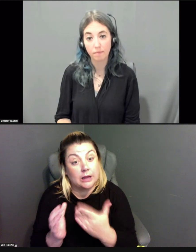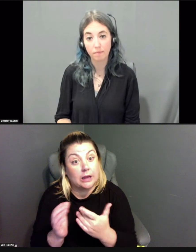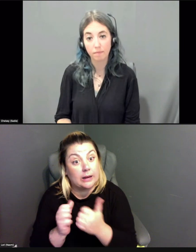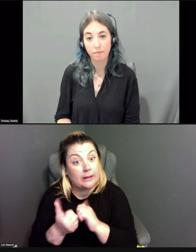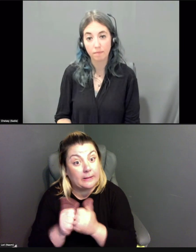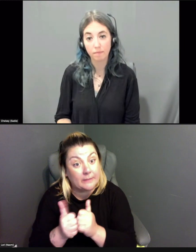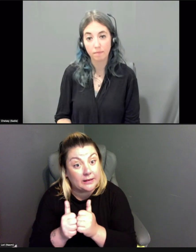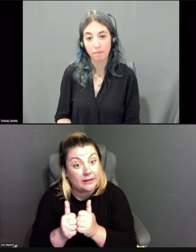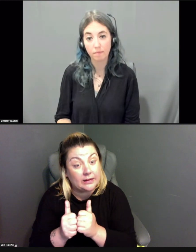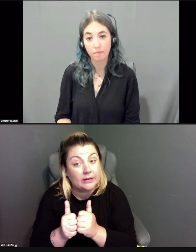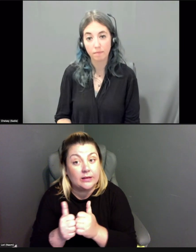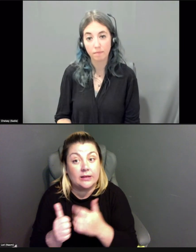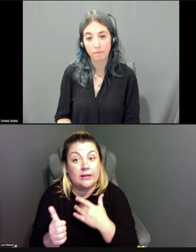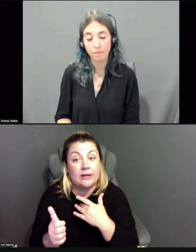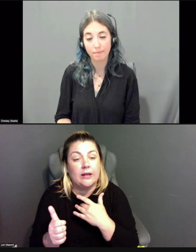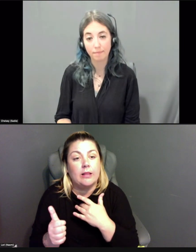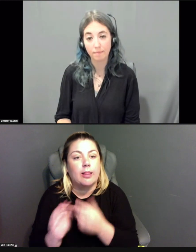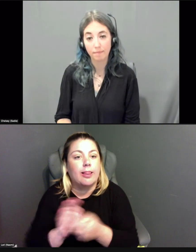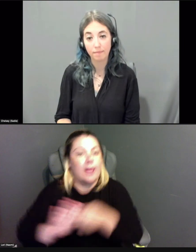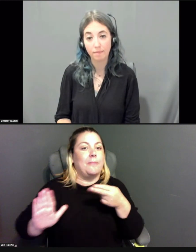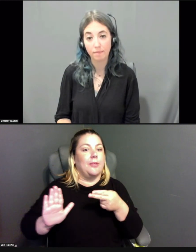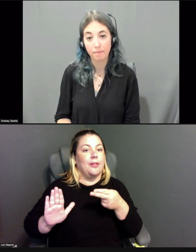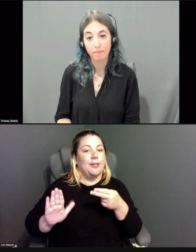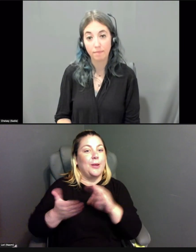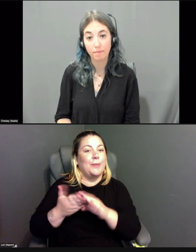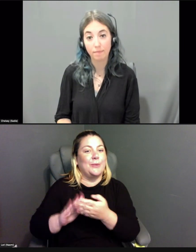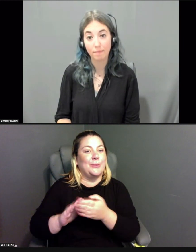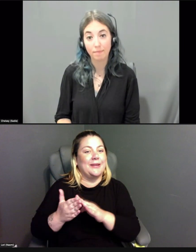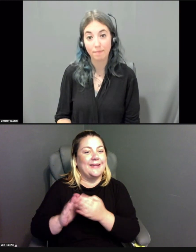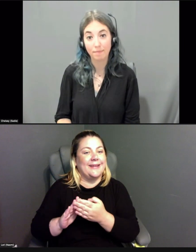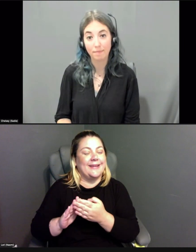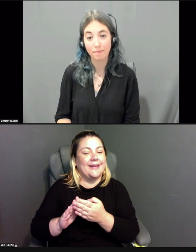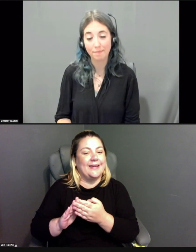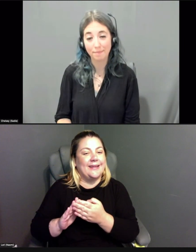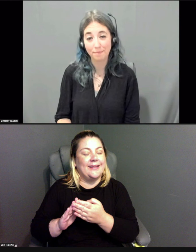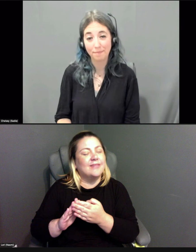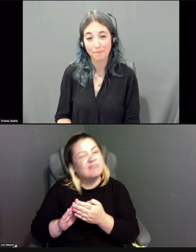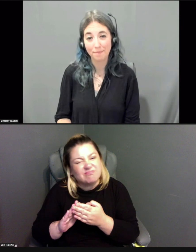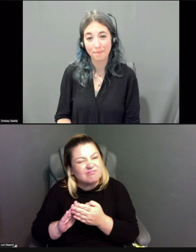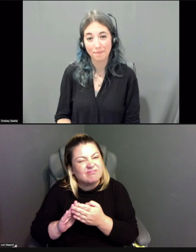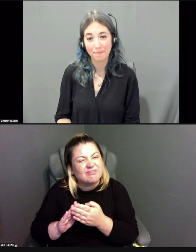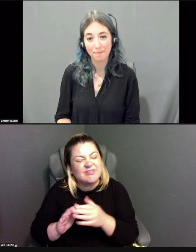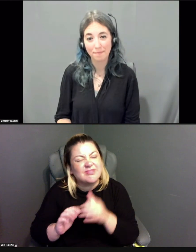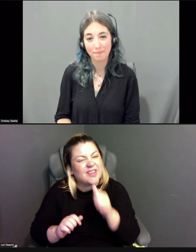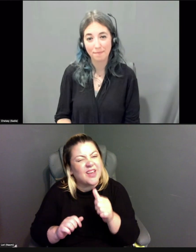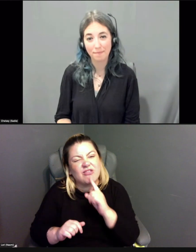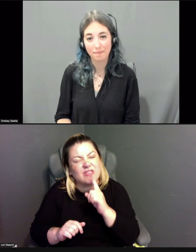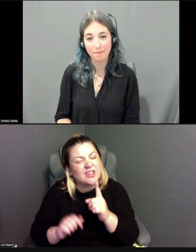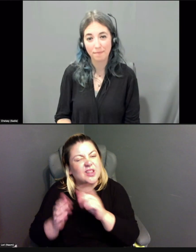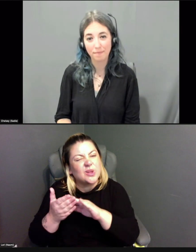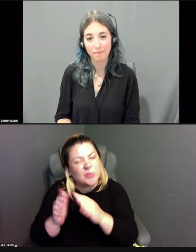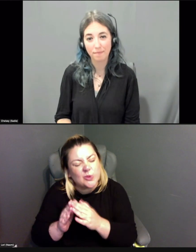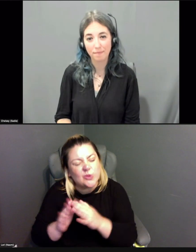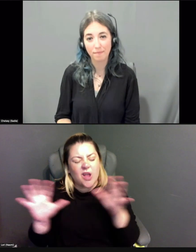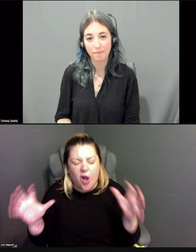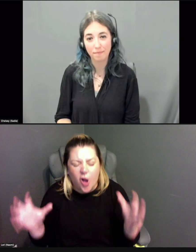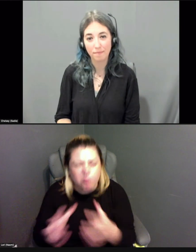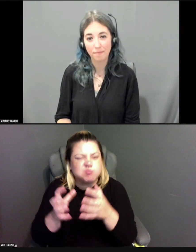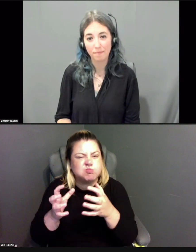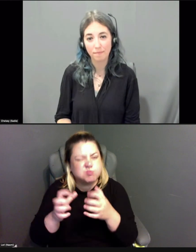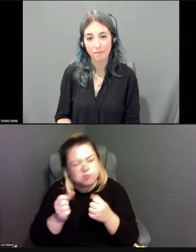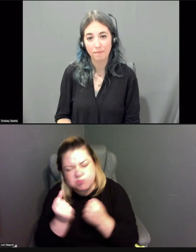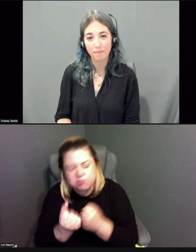and call it community, where it's not actually about everybody working together or solidarity or